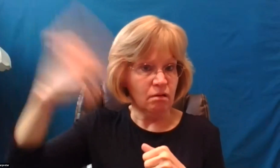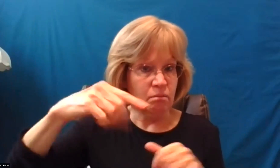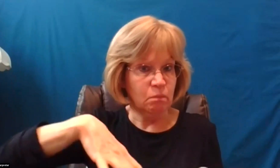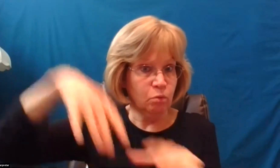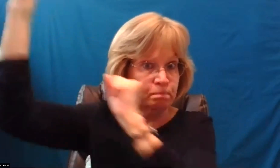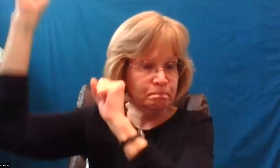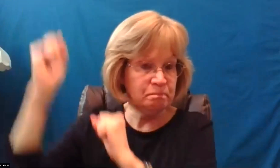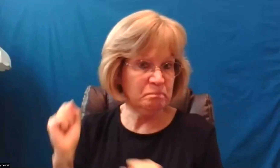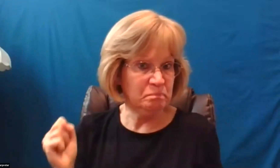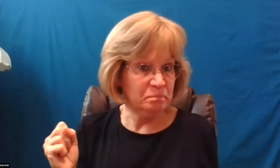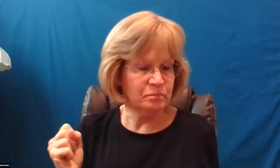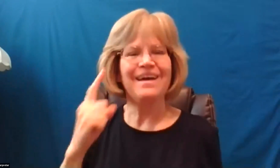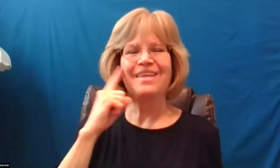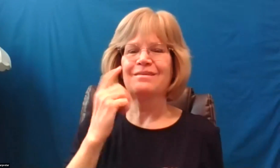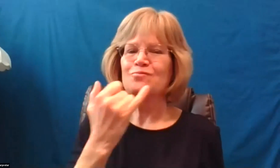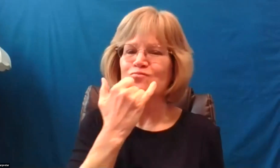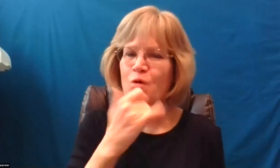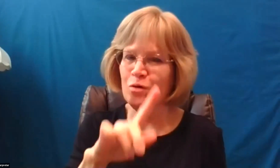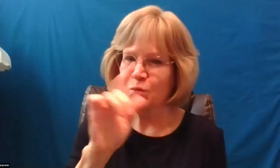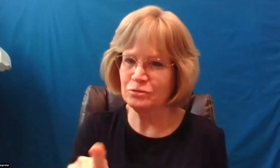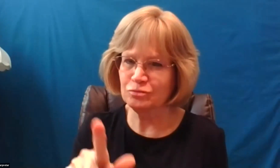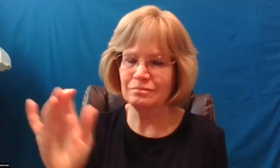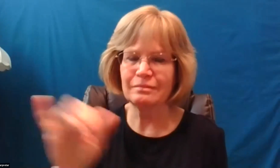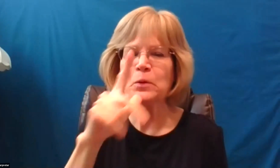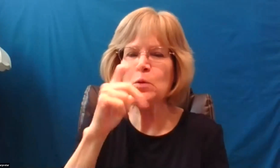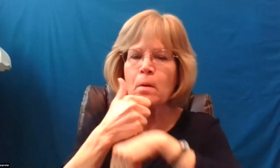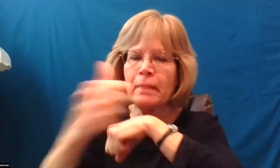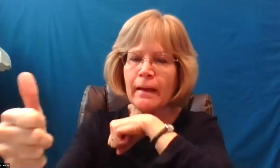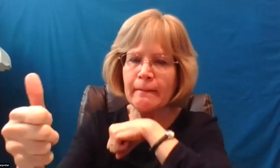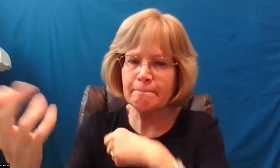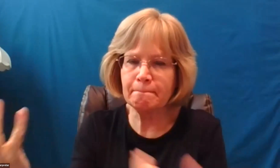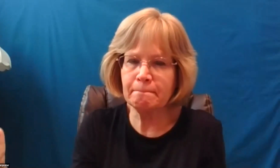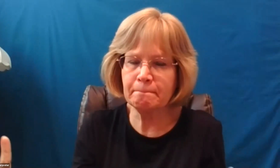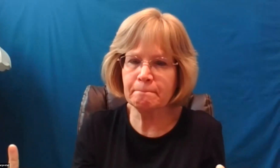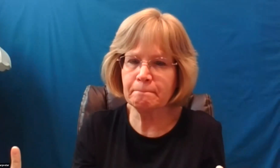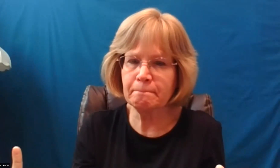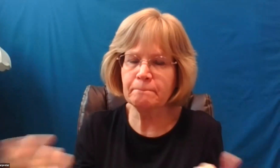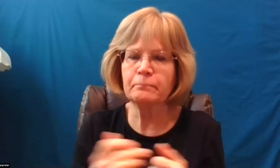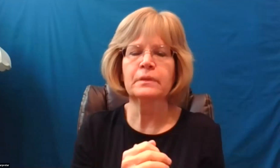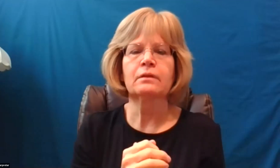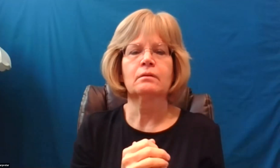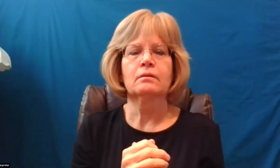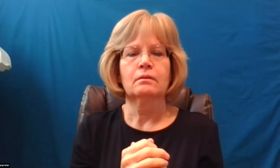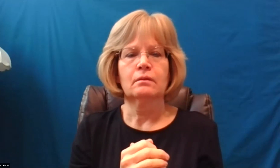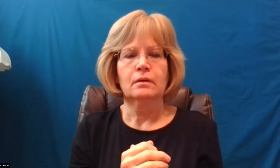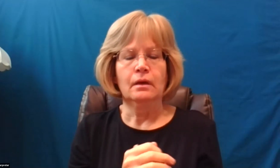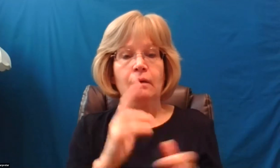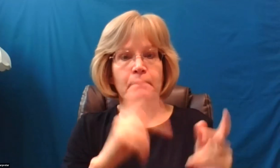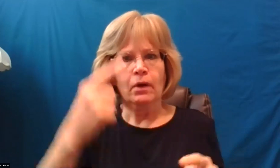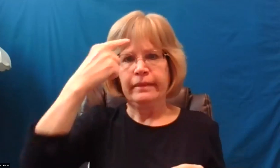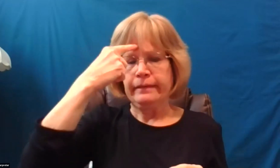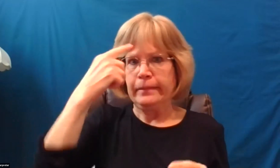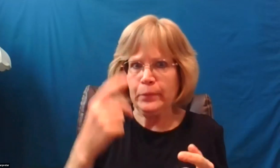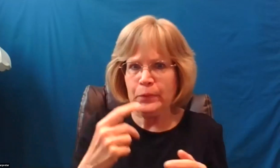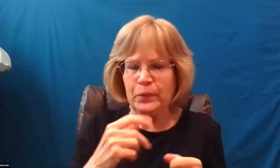Take those questions of the who's to blame variety. The answers provoke a host of conspiracy theories about